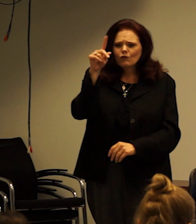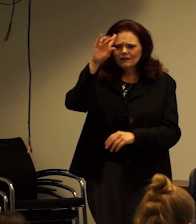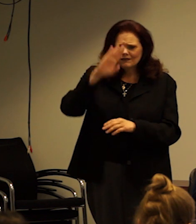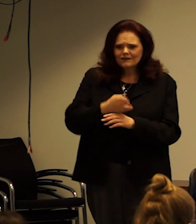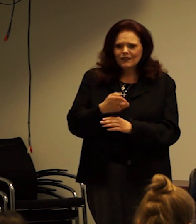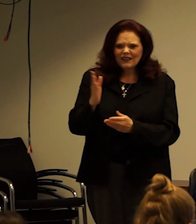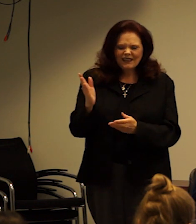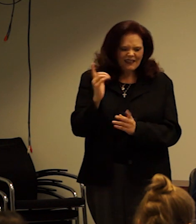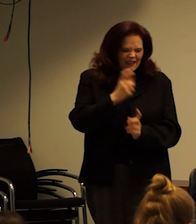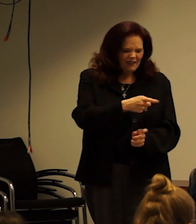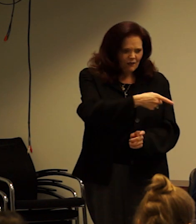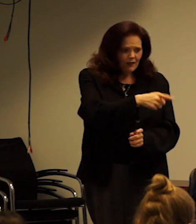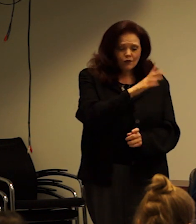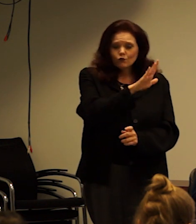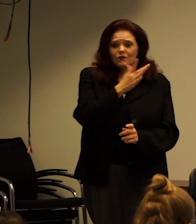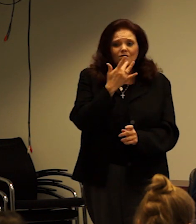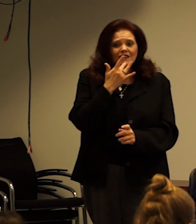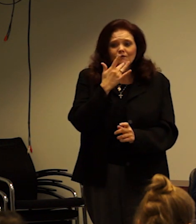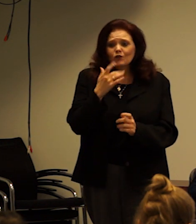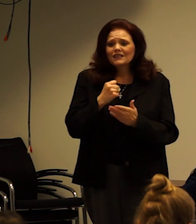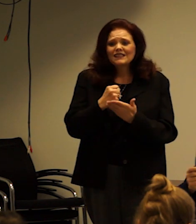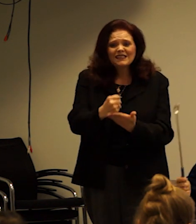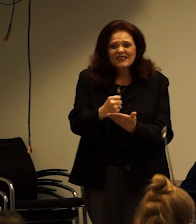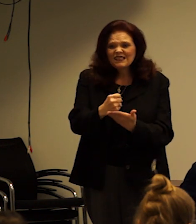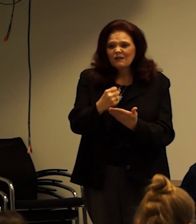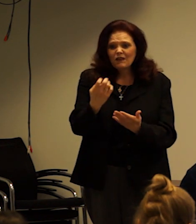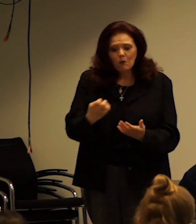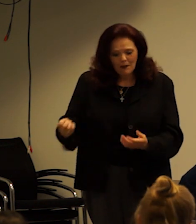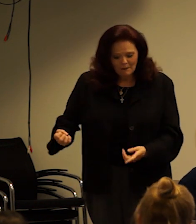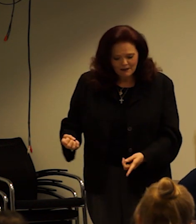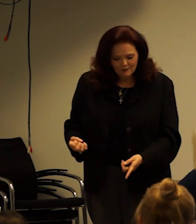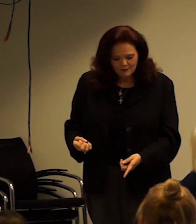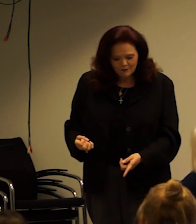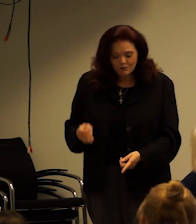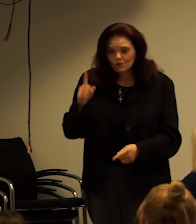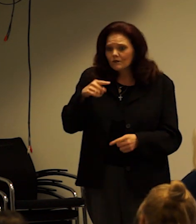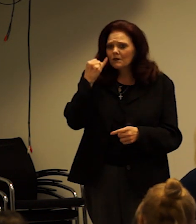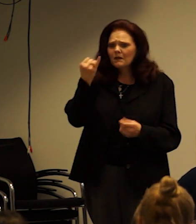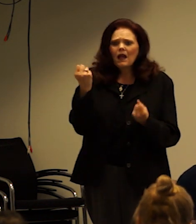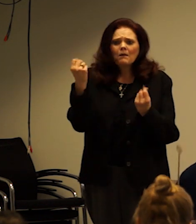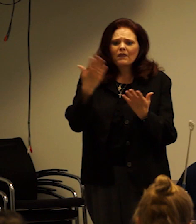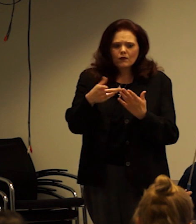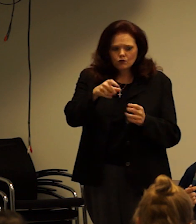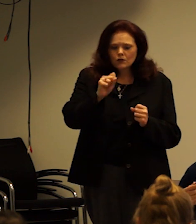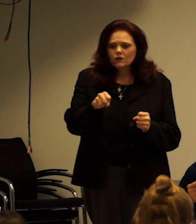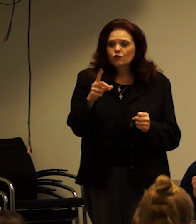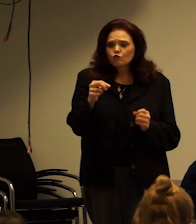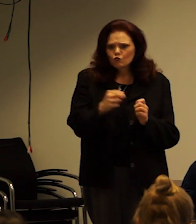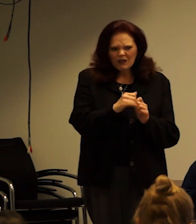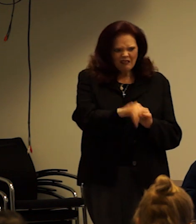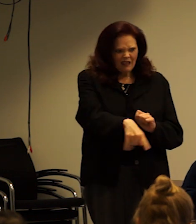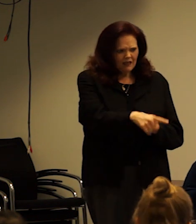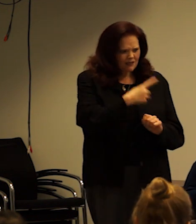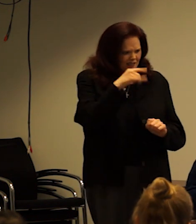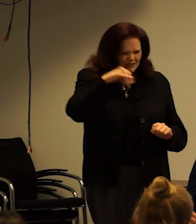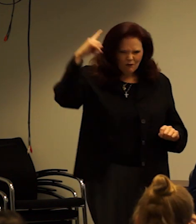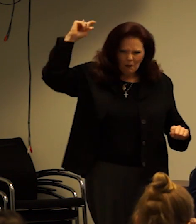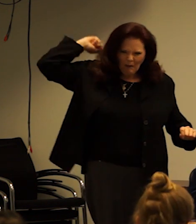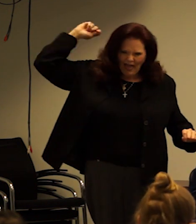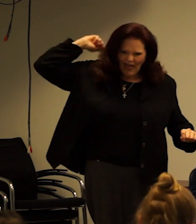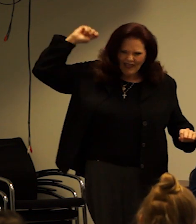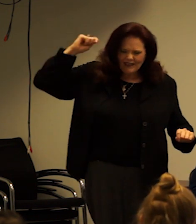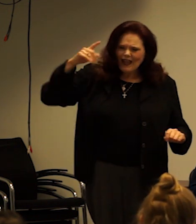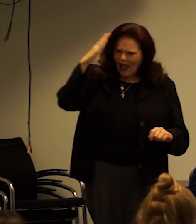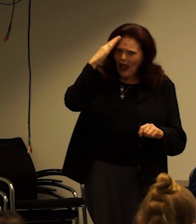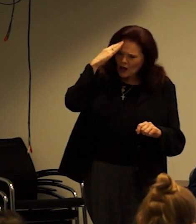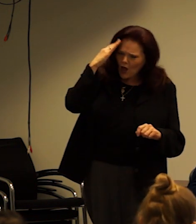is my favorite assistive device of the day. You cannot believe how many things I can do. That's a back scratcher. I